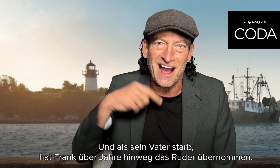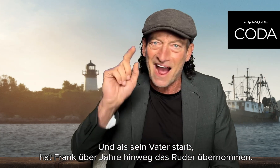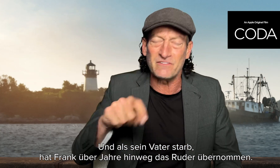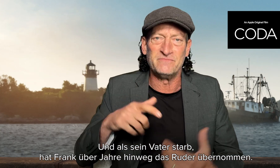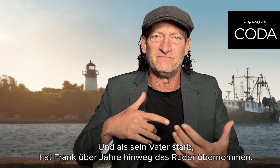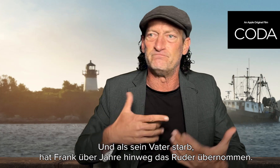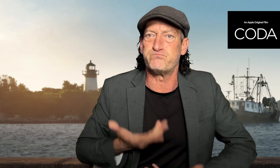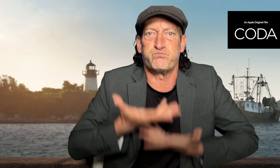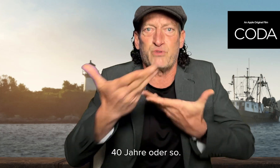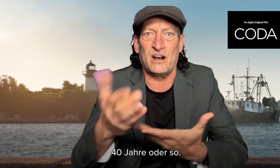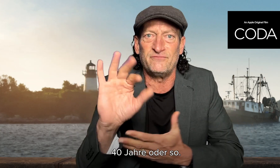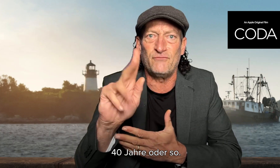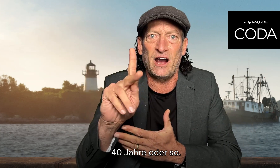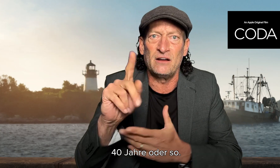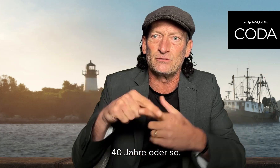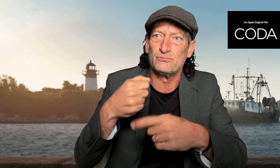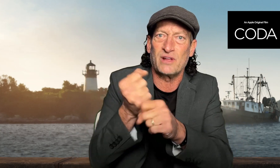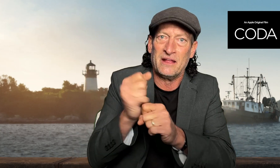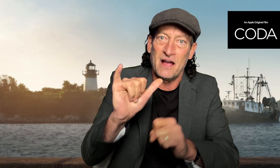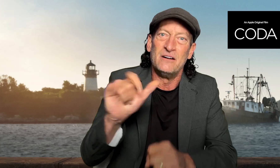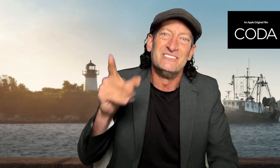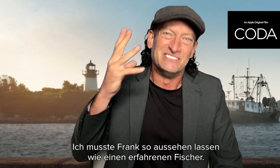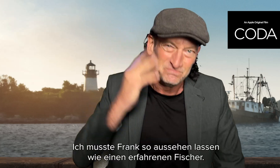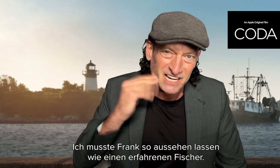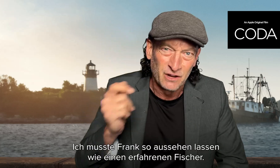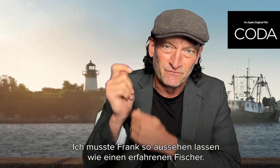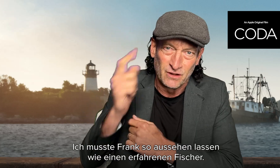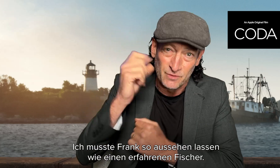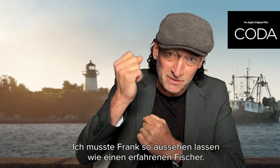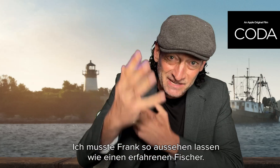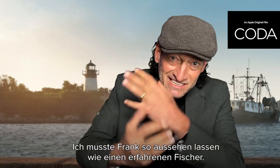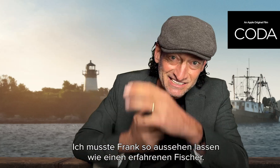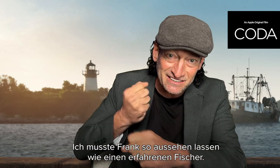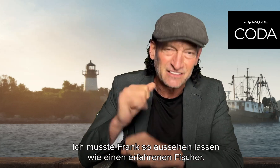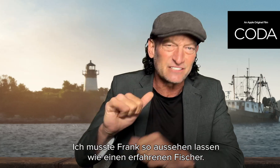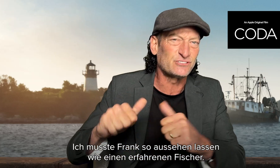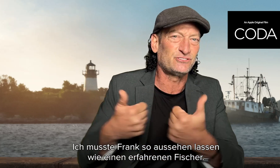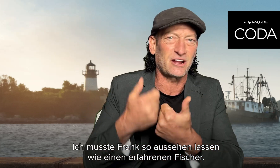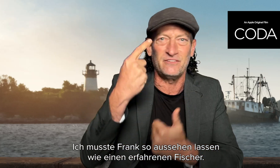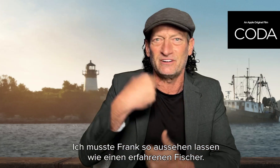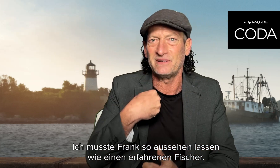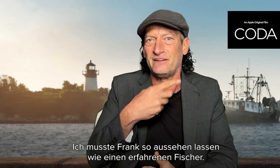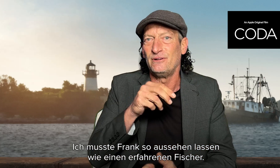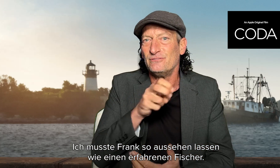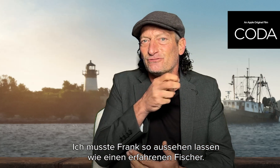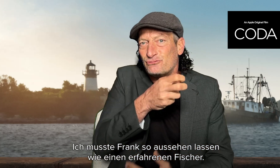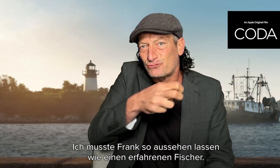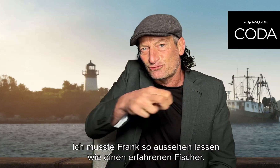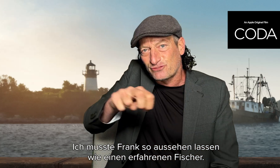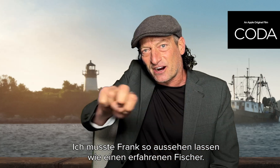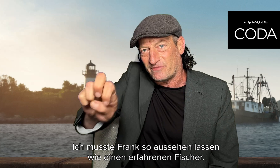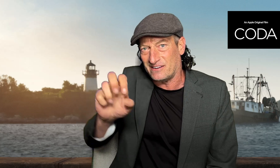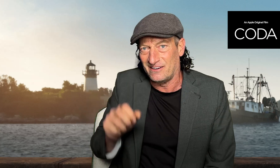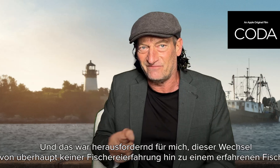for years, 40 years or so. I had to make Frank look like he was a